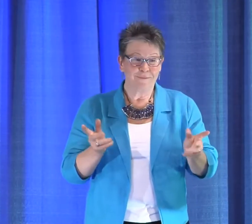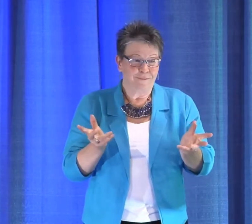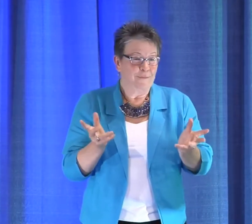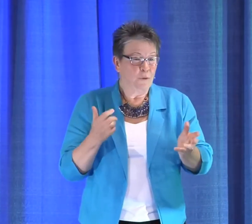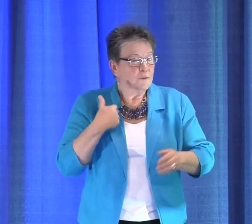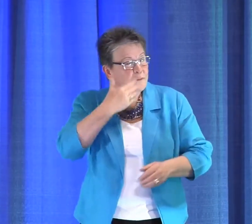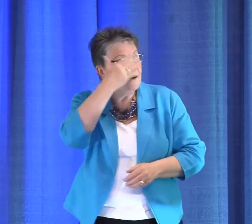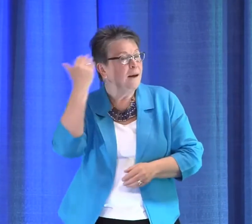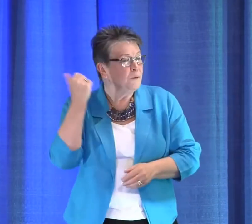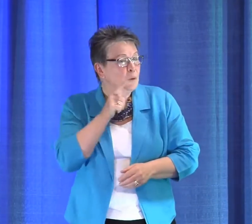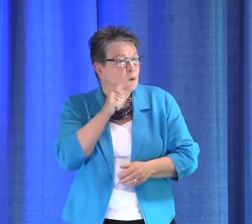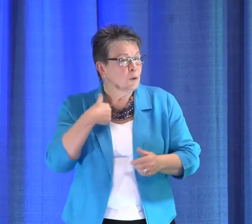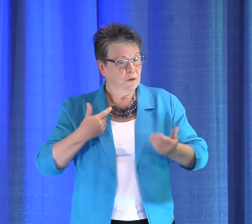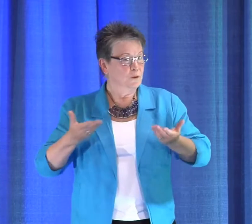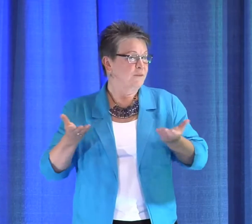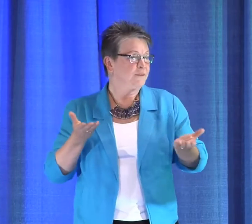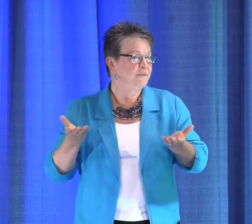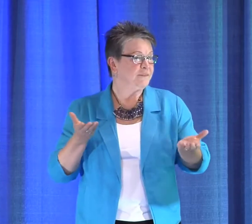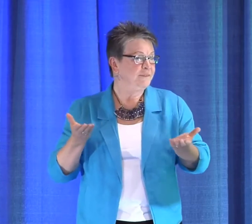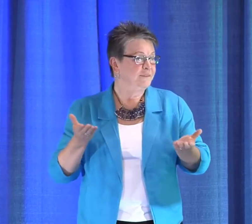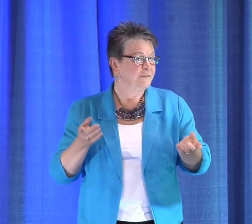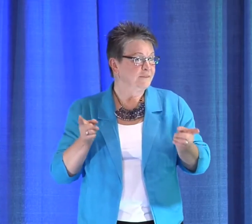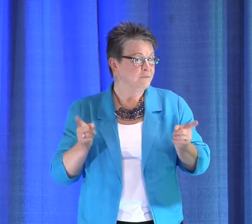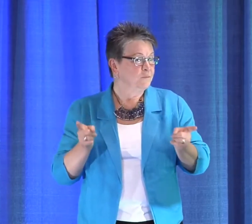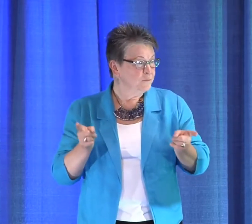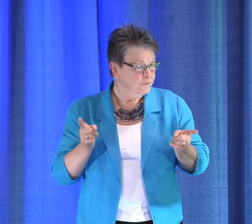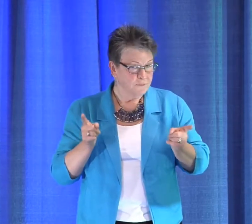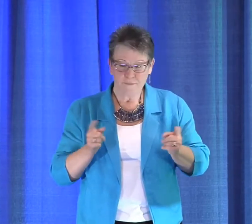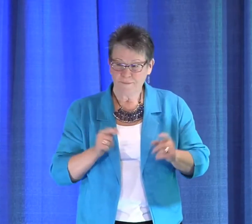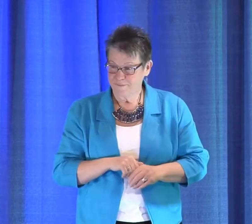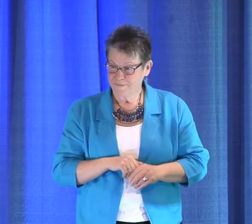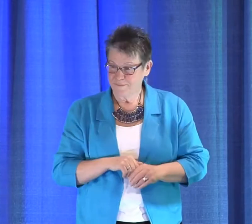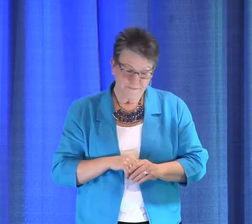between a deaf person and a hearing person. We can't forget who they are.